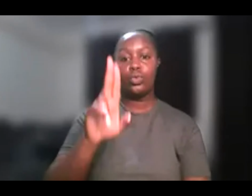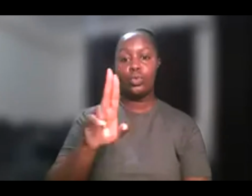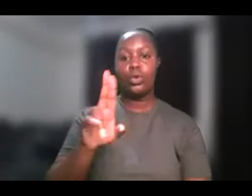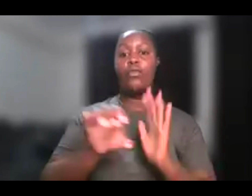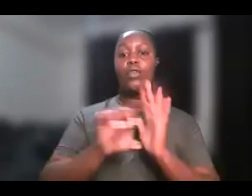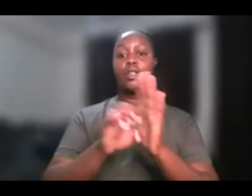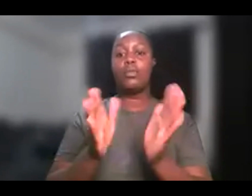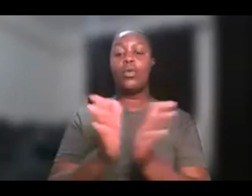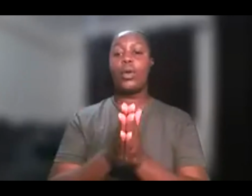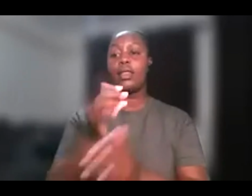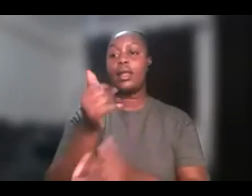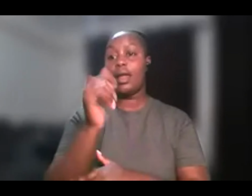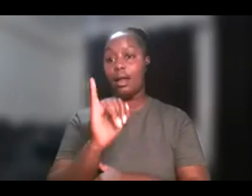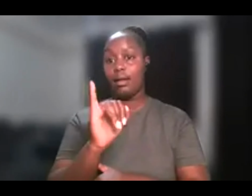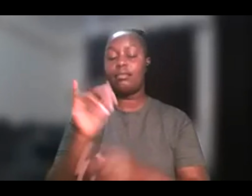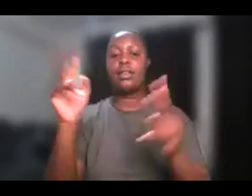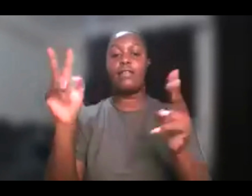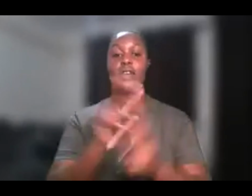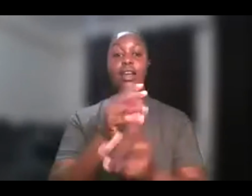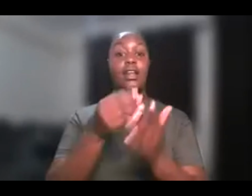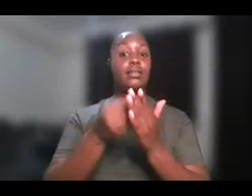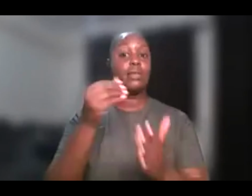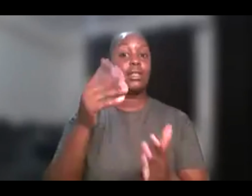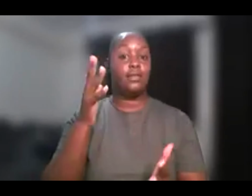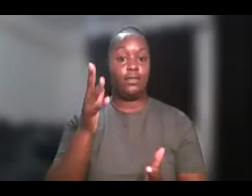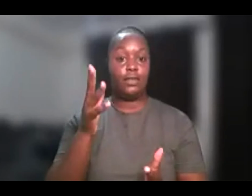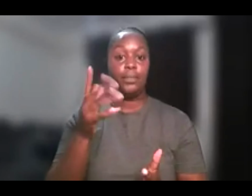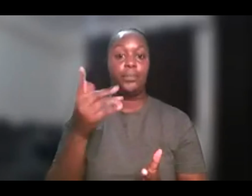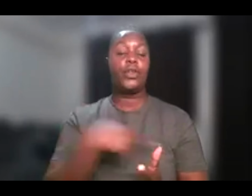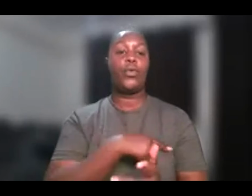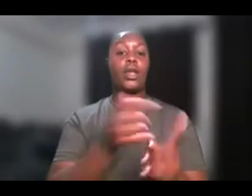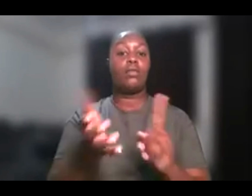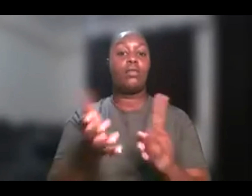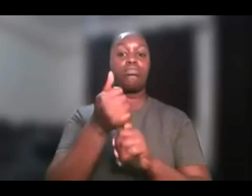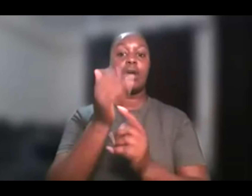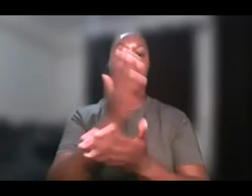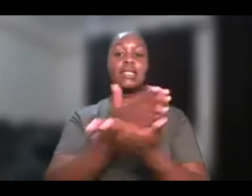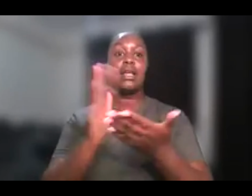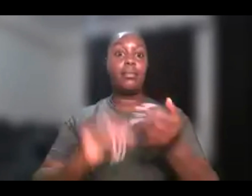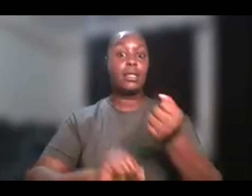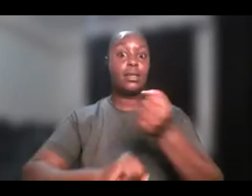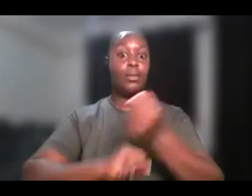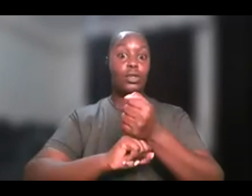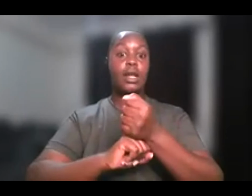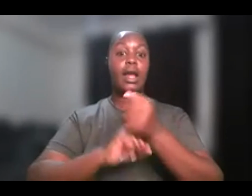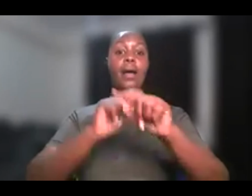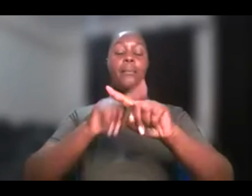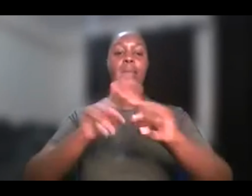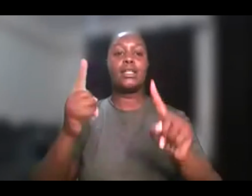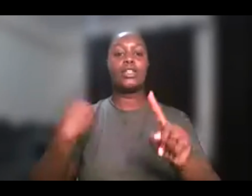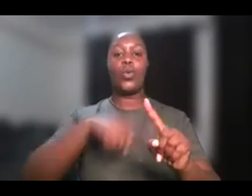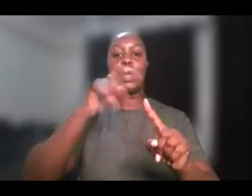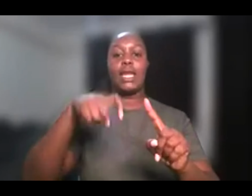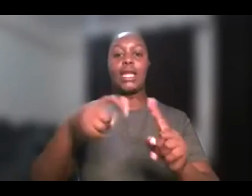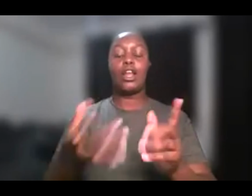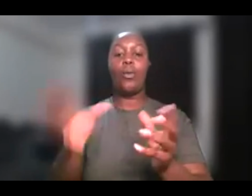expensive. We've gotten some support, as of now, but I think we need more as we get to scale our model in terms of